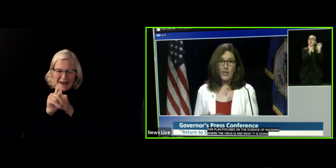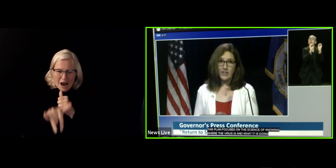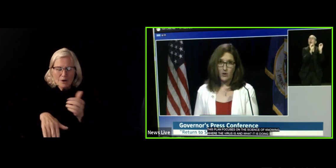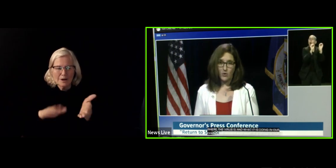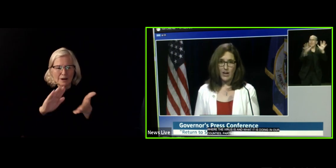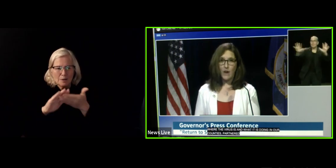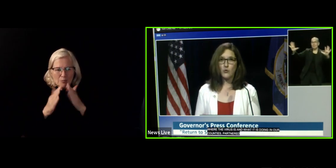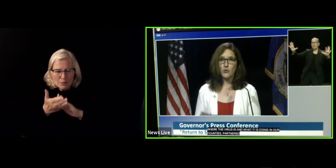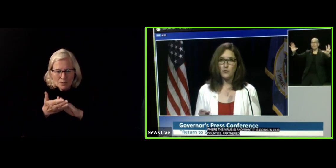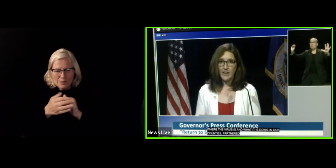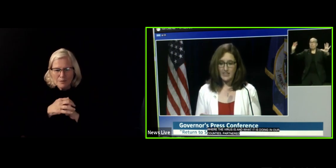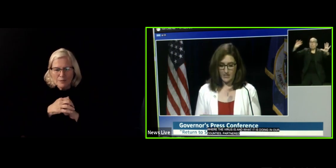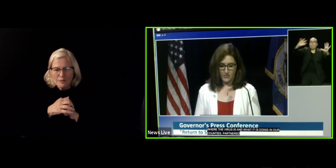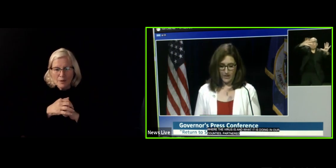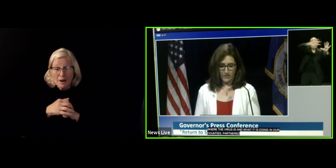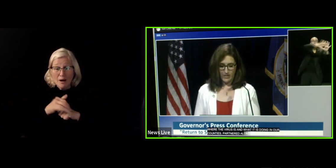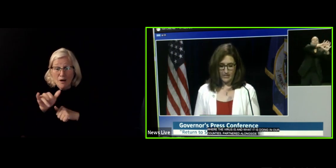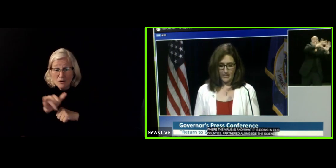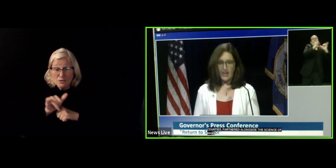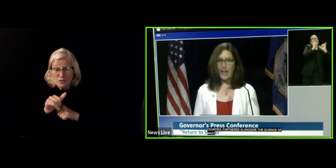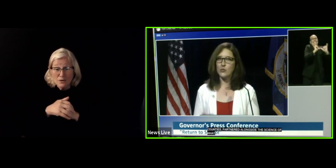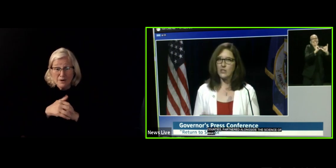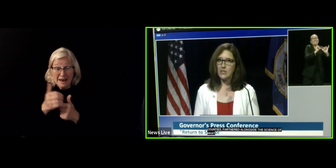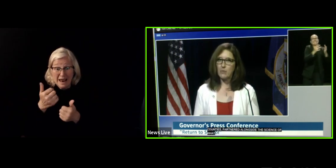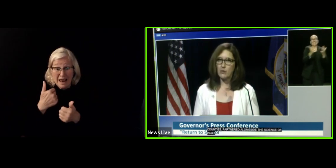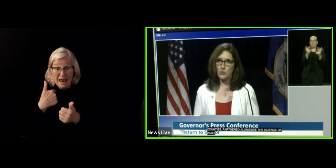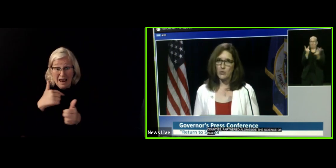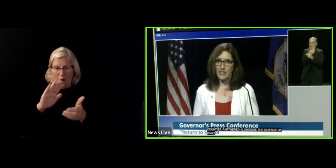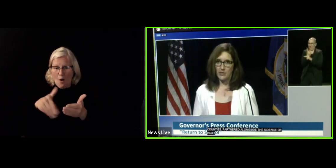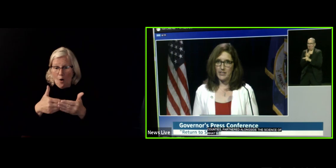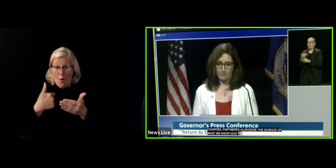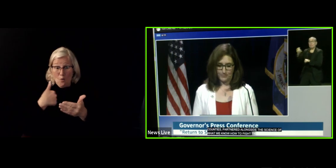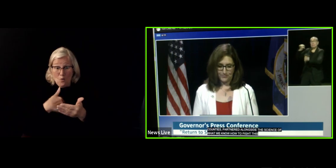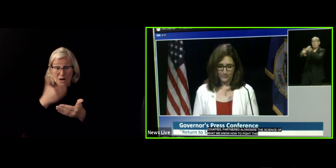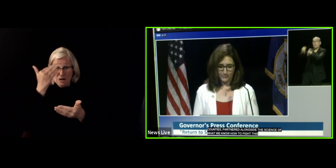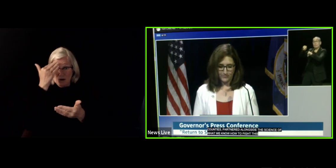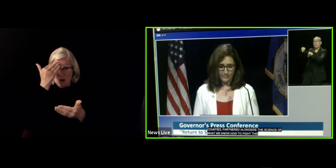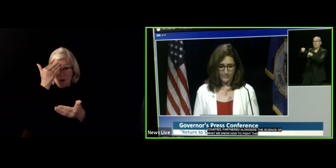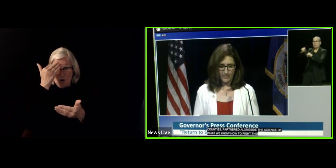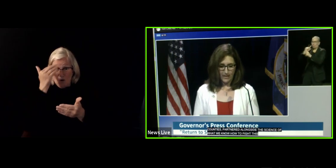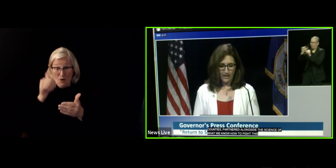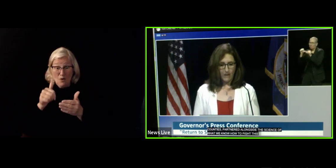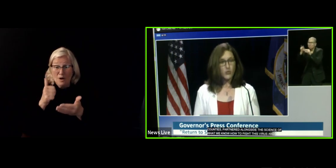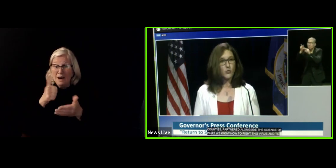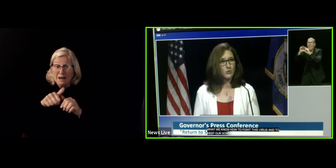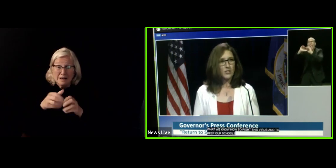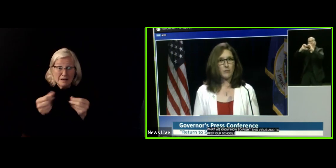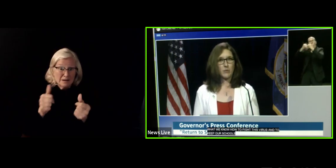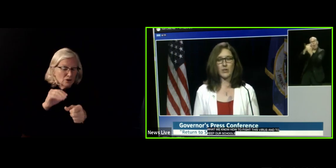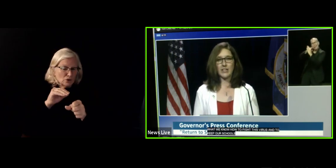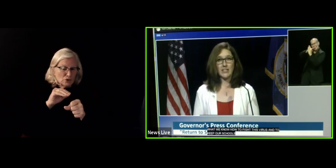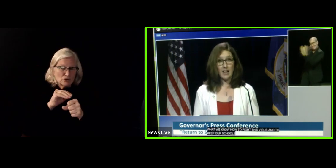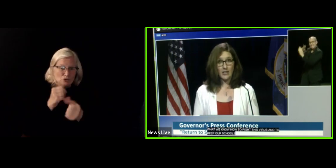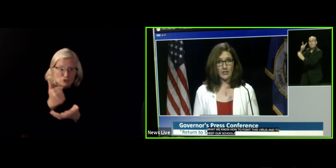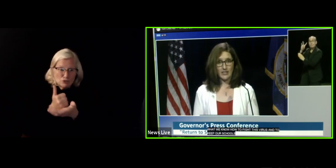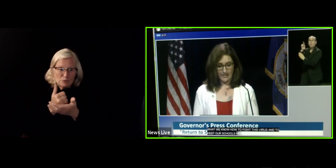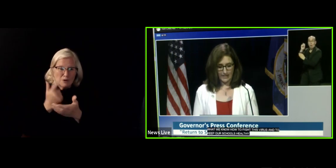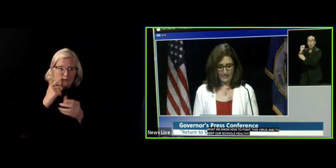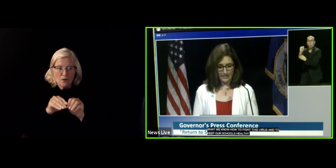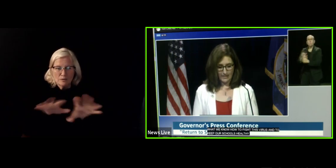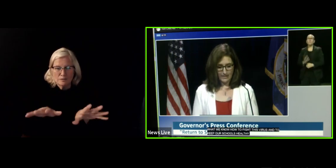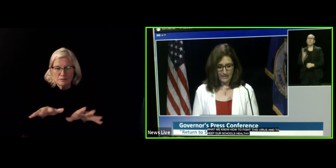we know how to fight this virus and to keep our schools healthy. Our schools have been working